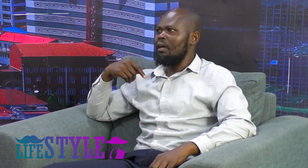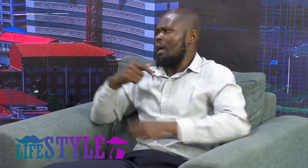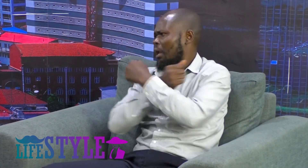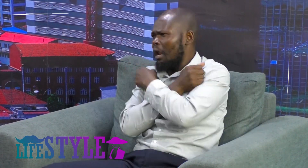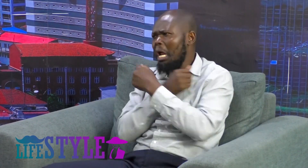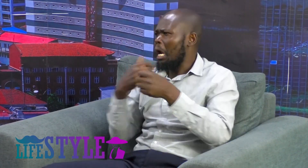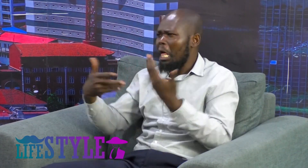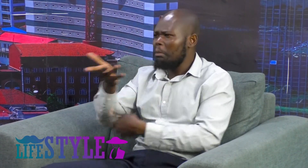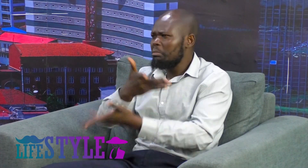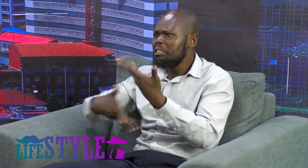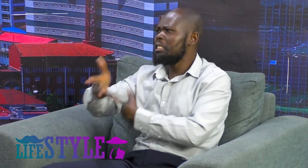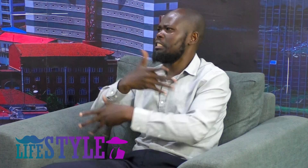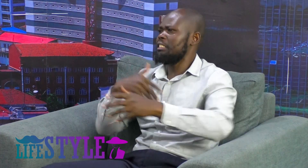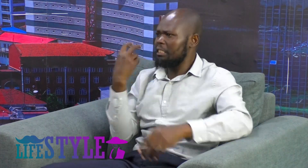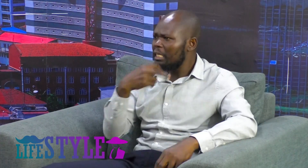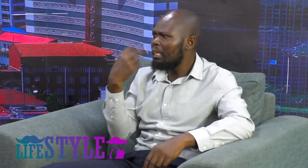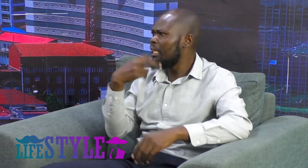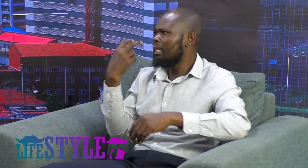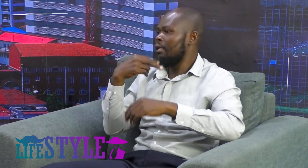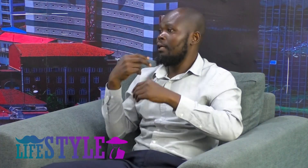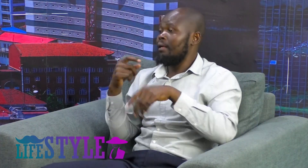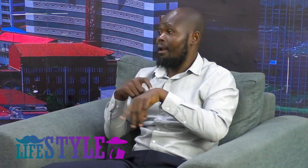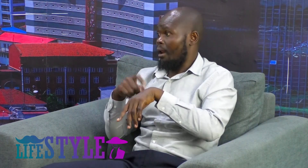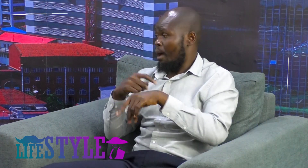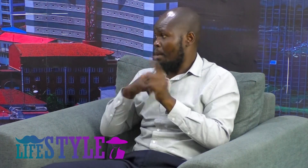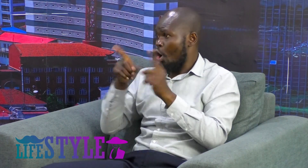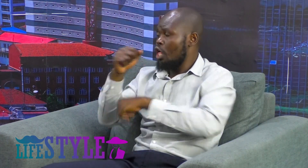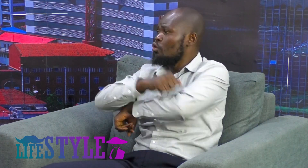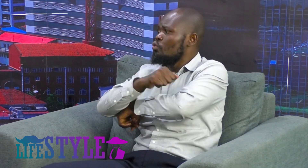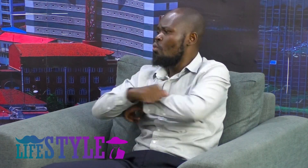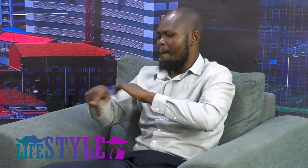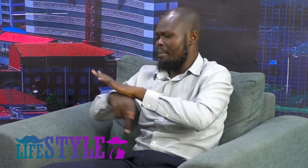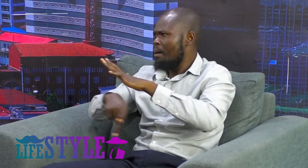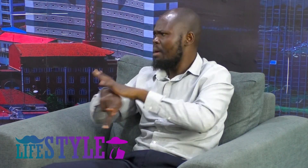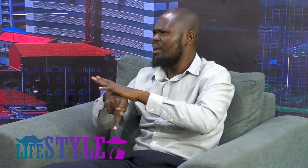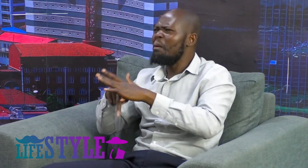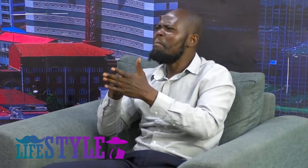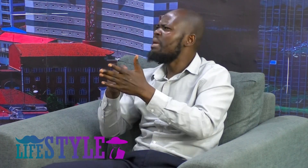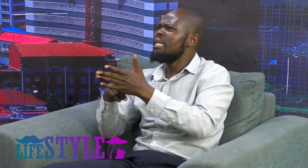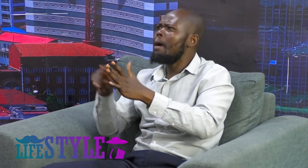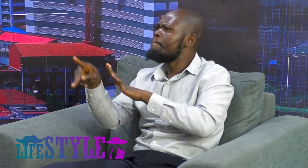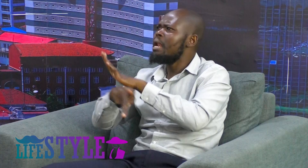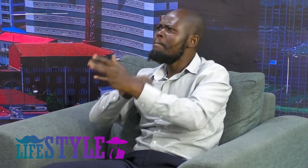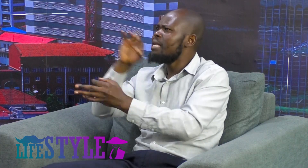hearing. And then I loved interacting with people. When I went to school in